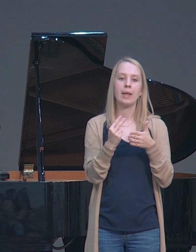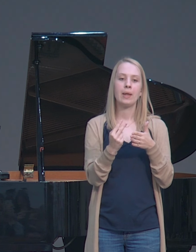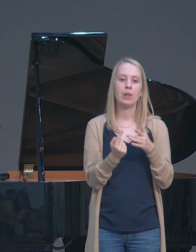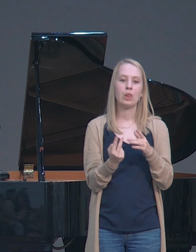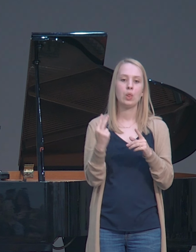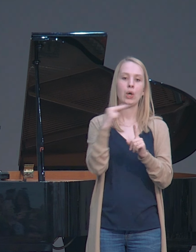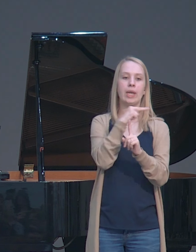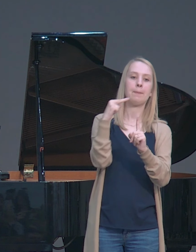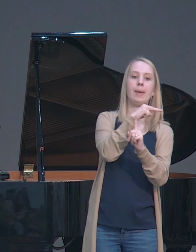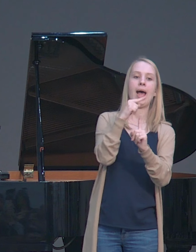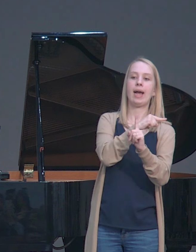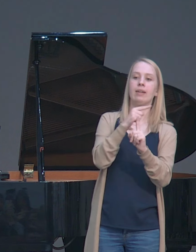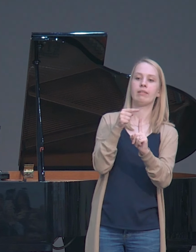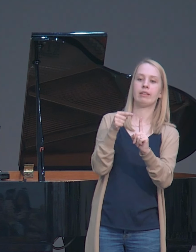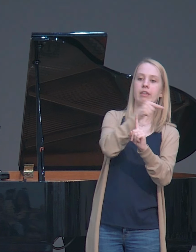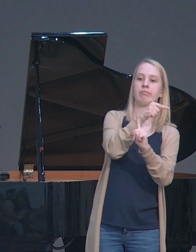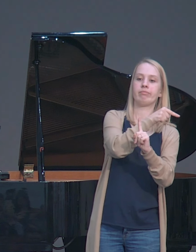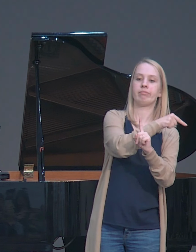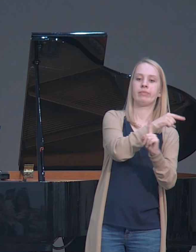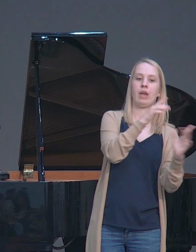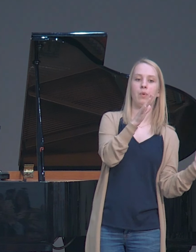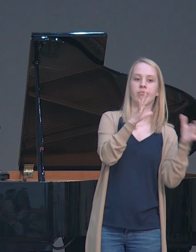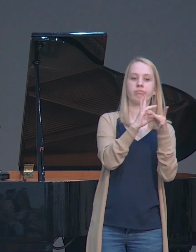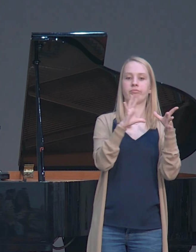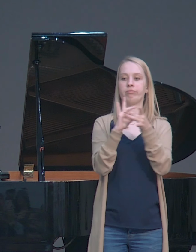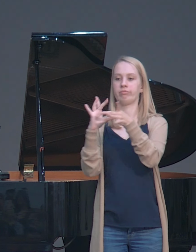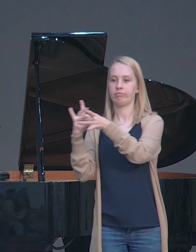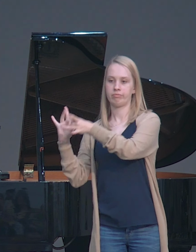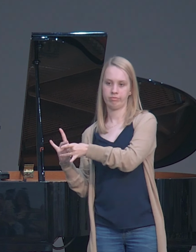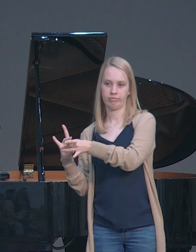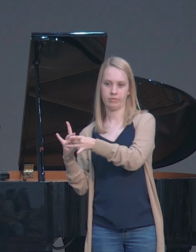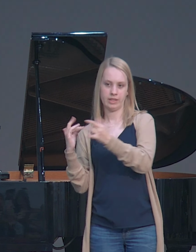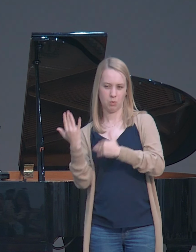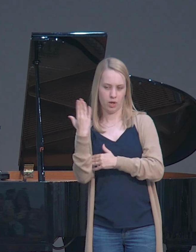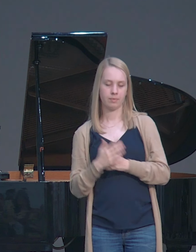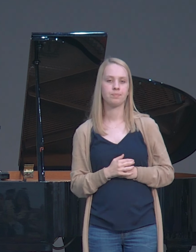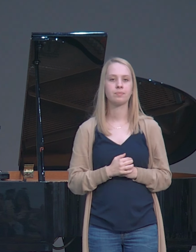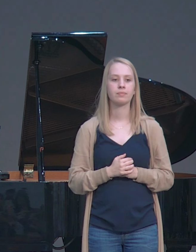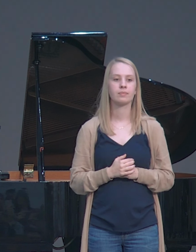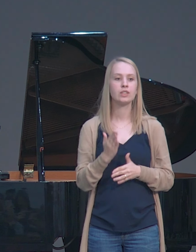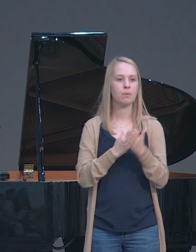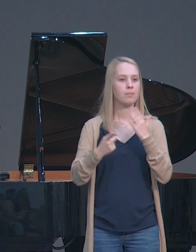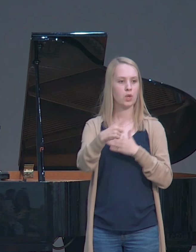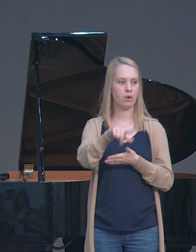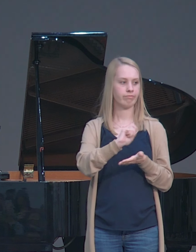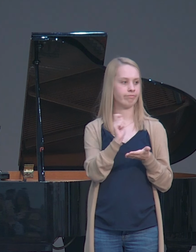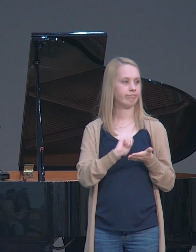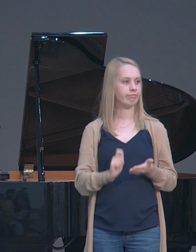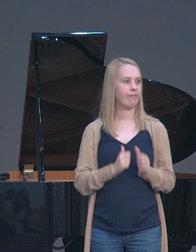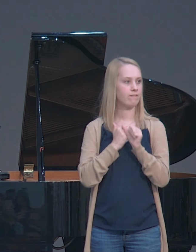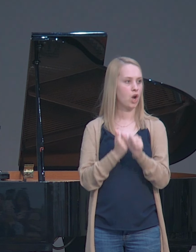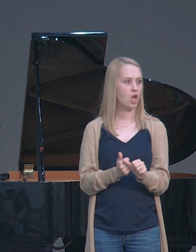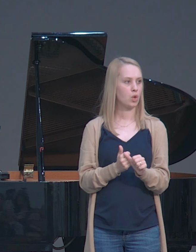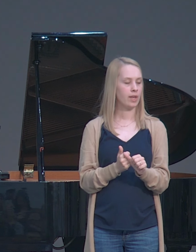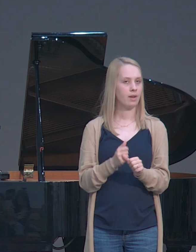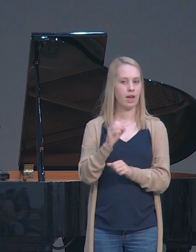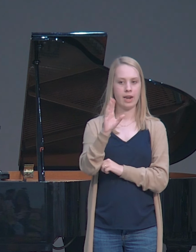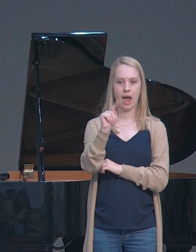building blocks that have led up to our text this morning. All right, so some of you are taking notes, following an outline, and that kind of helps